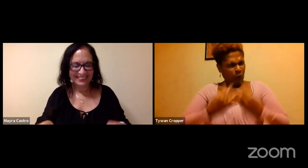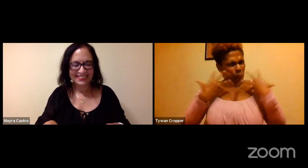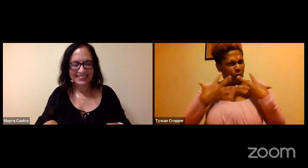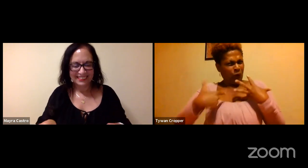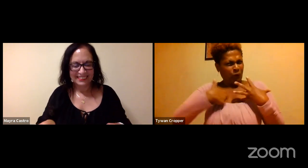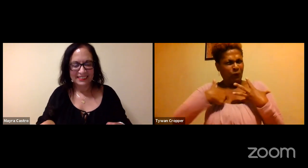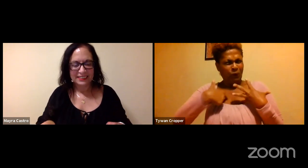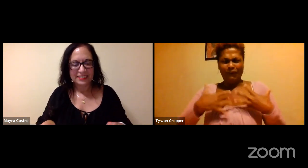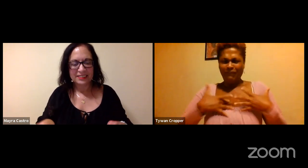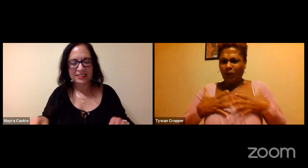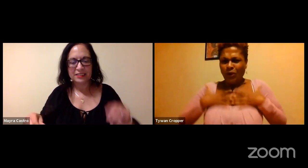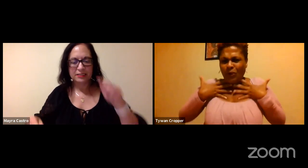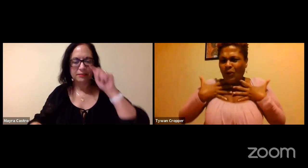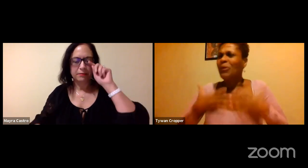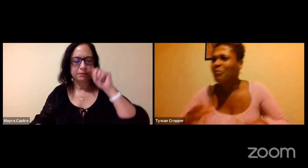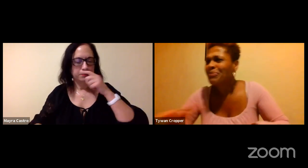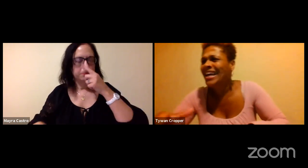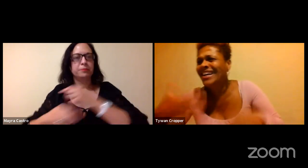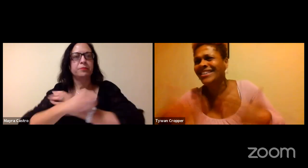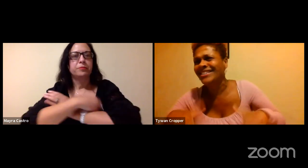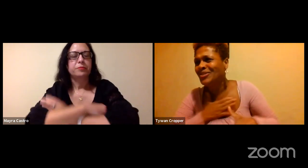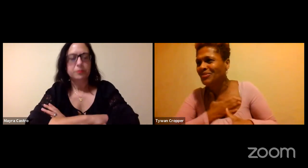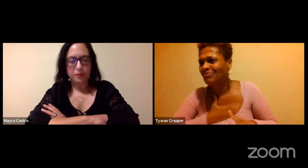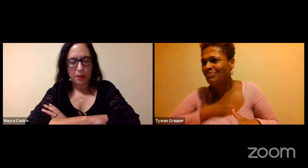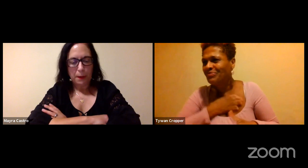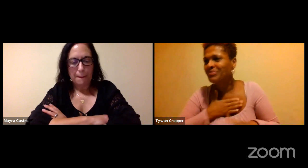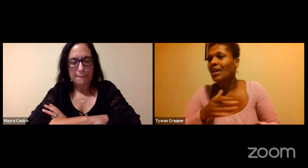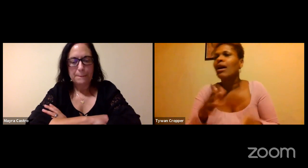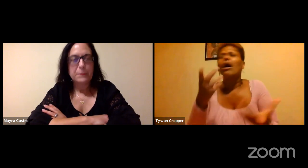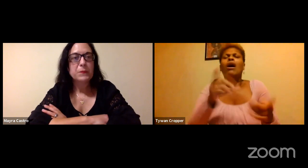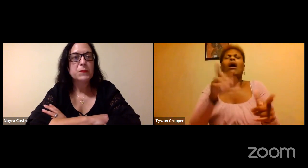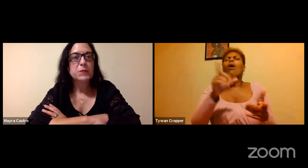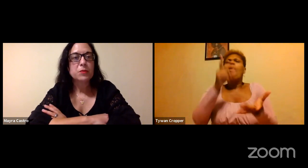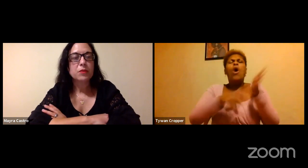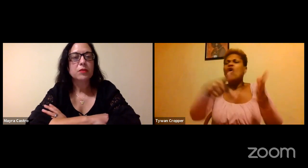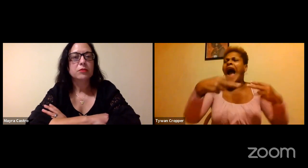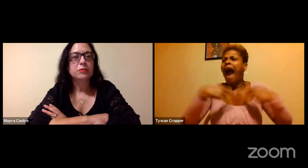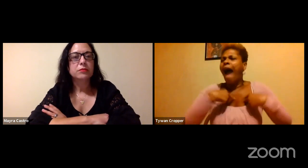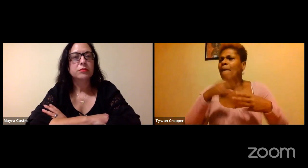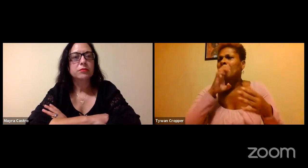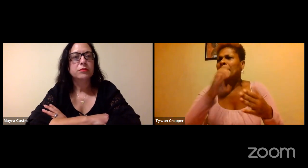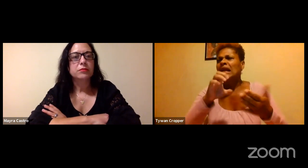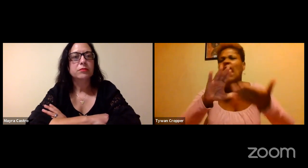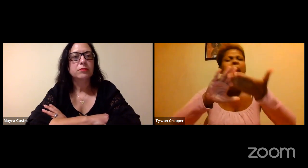sharing. Wow, I am totally inspired by your experience.